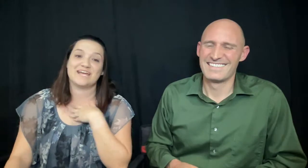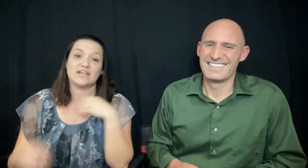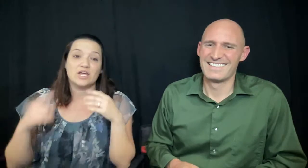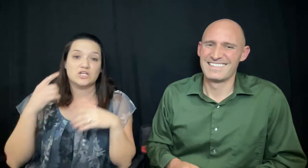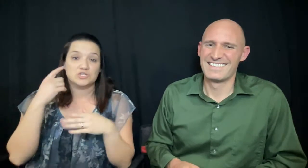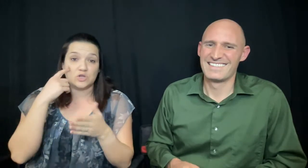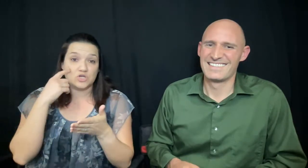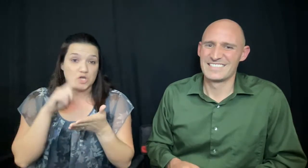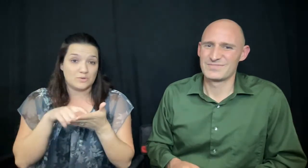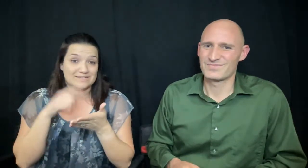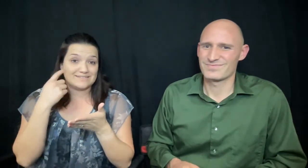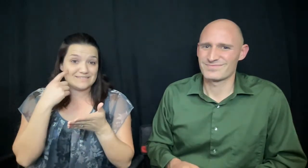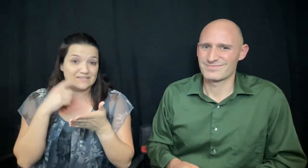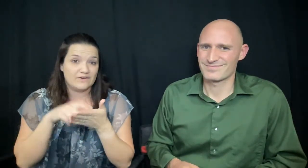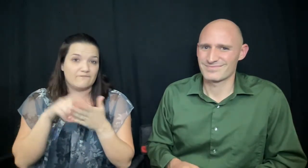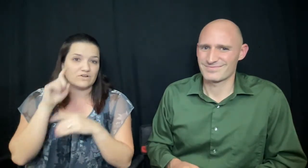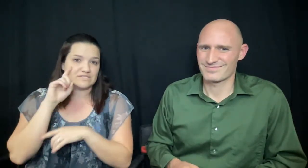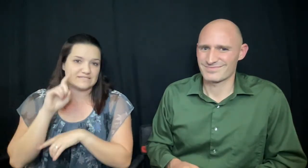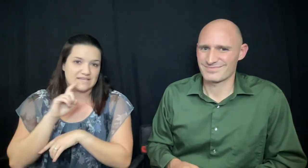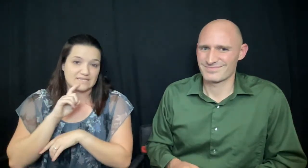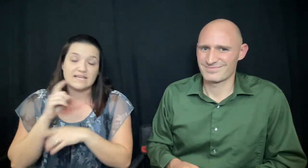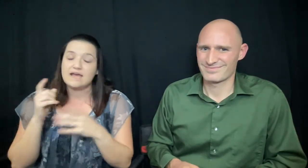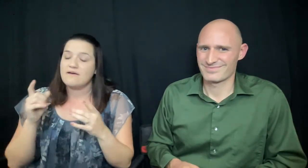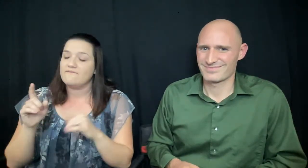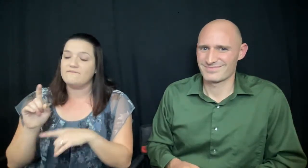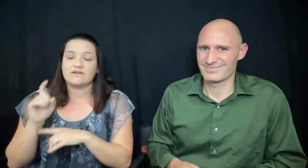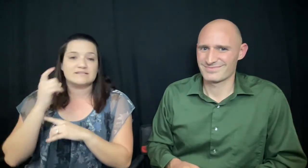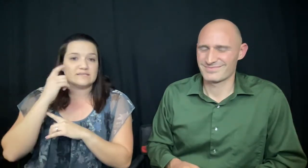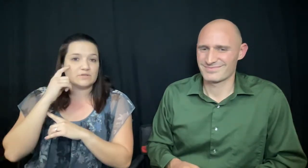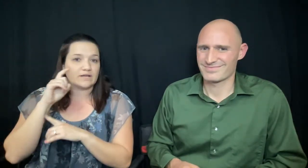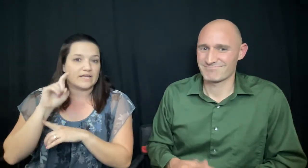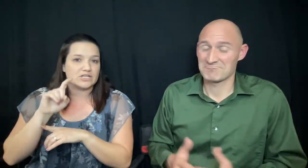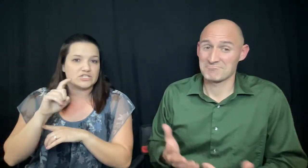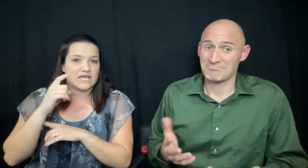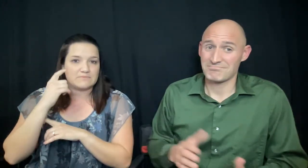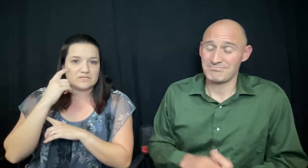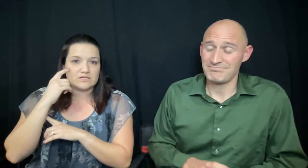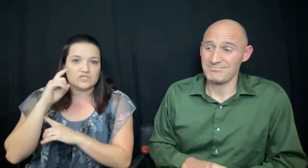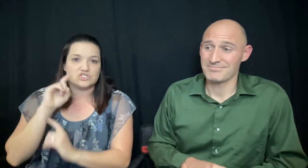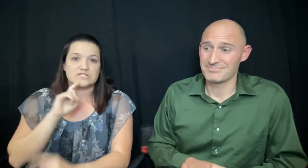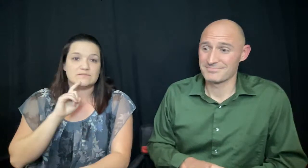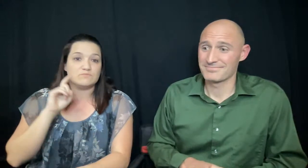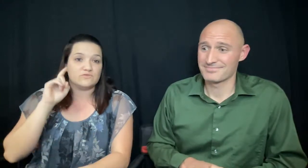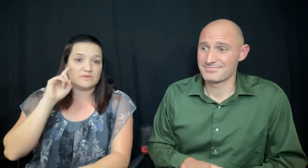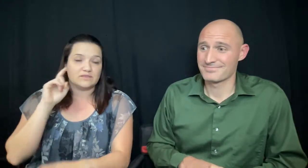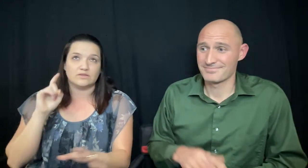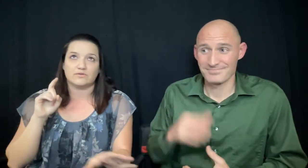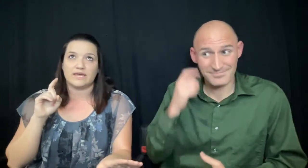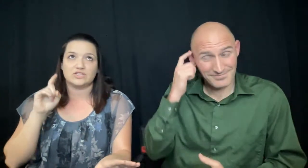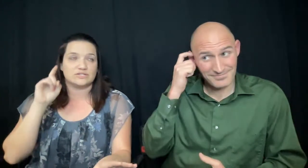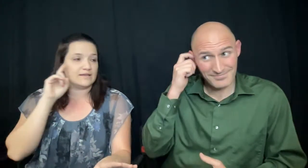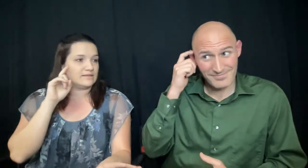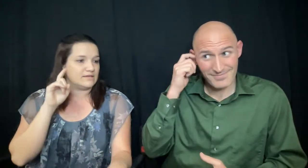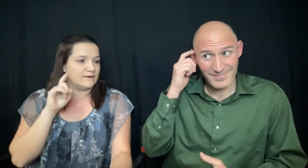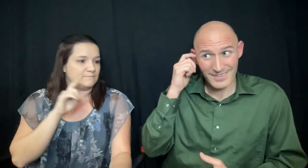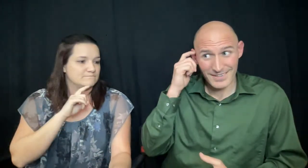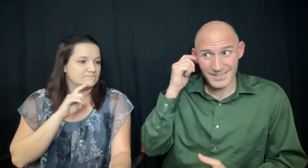understand. Notice versus sex. Very similar hand shapes, just the movement, the location, and the